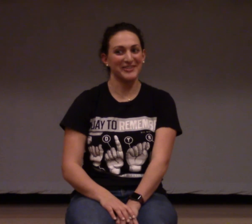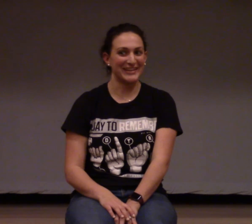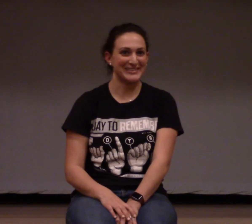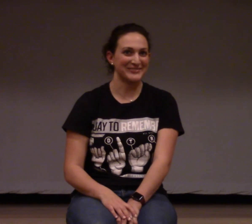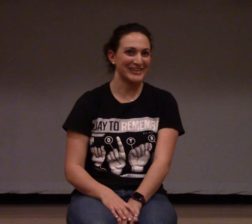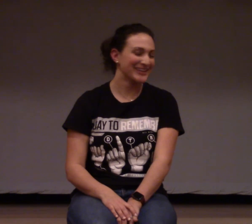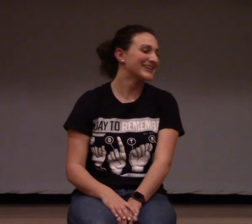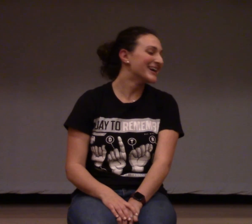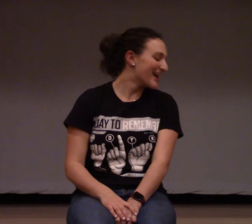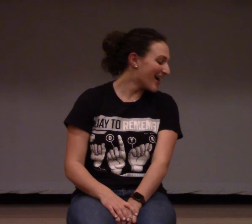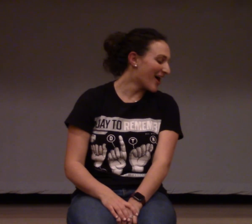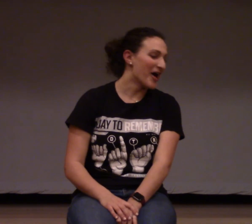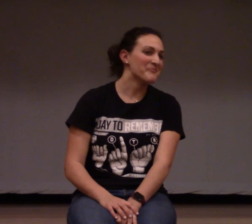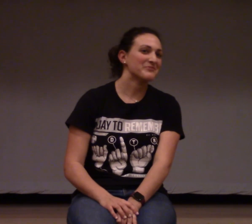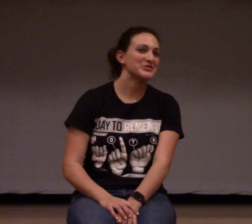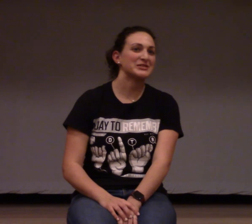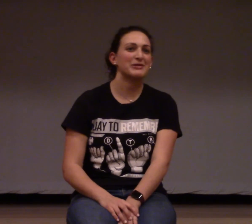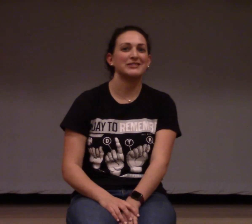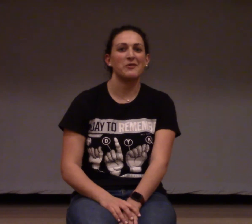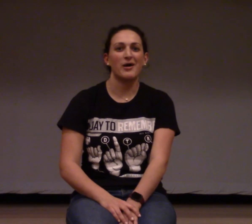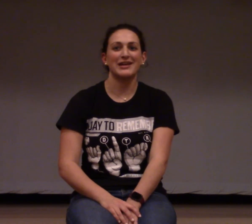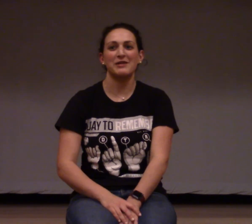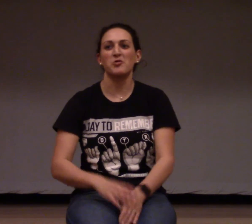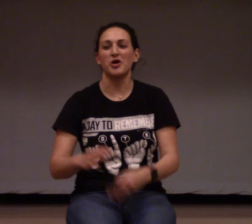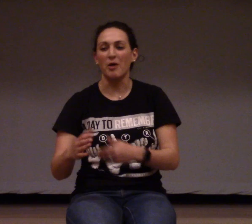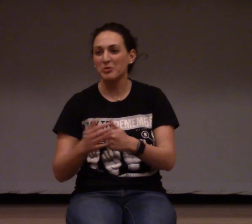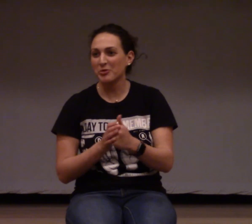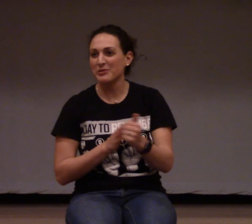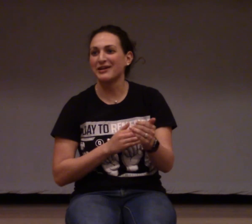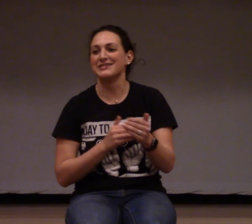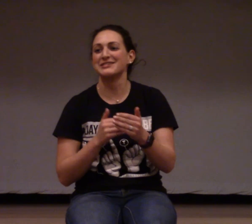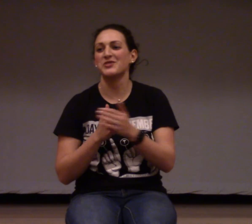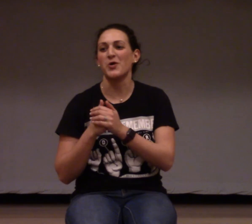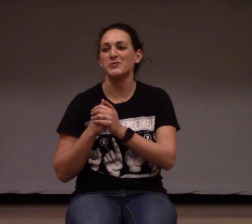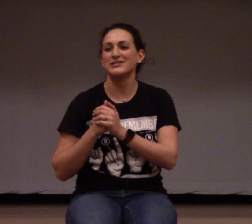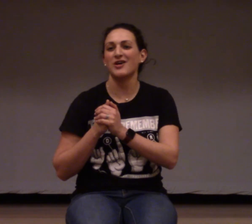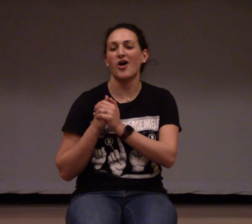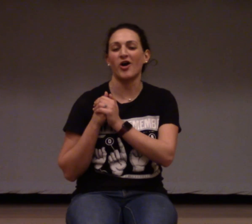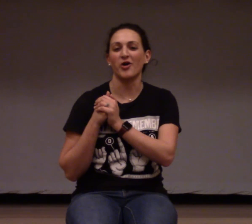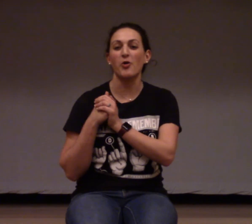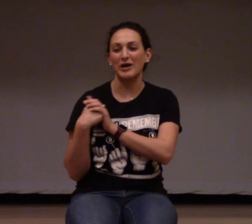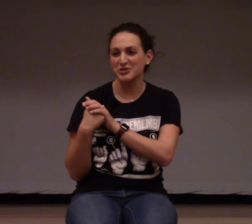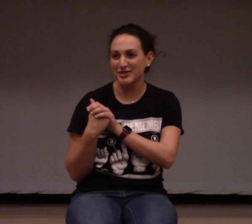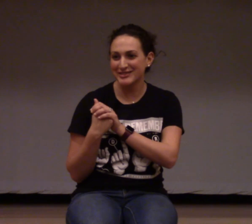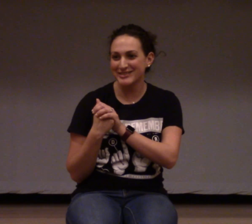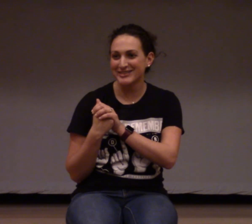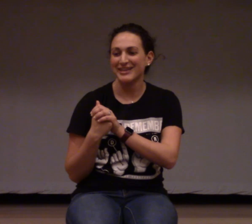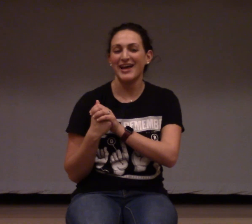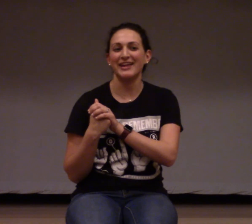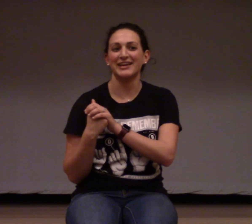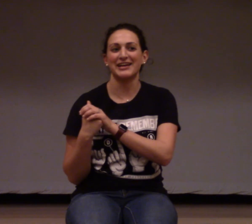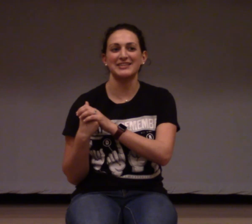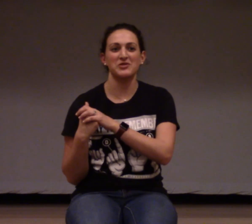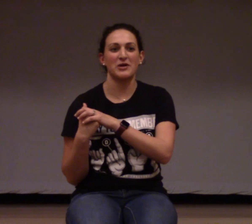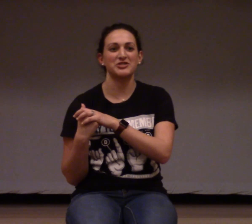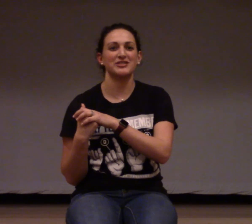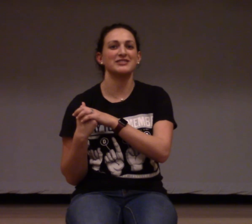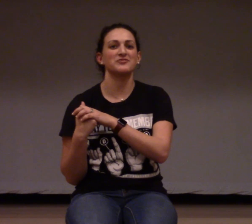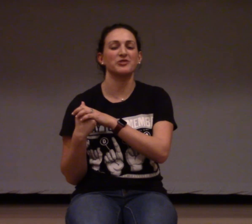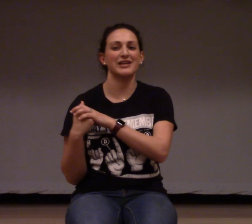this week. Just because I want to get more comfortable because those are questions. And like I said, questions relate